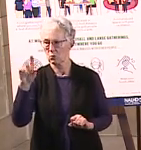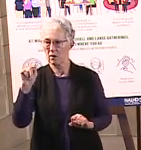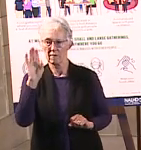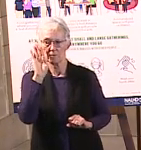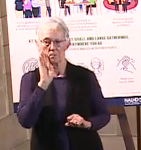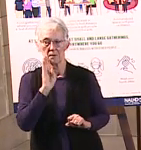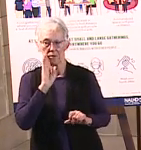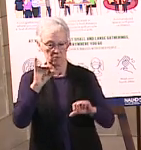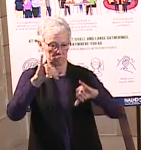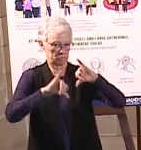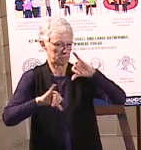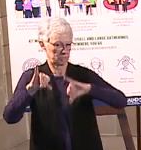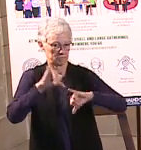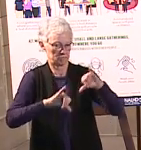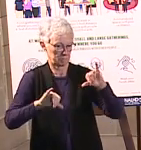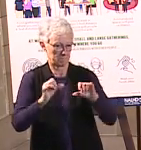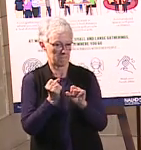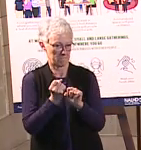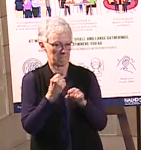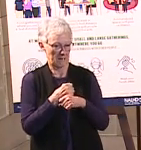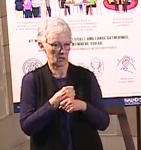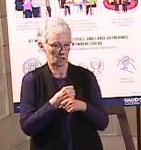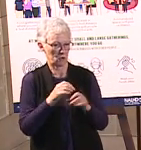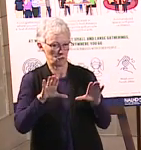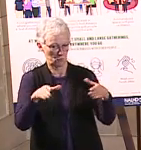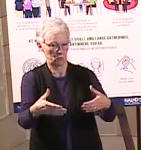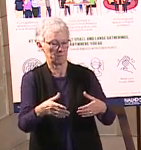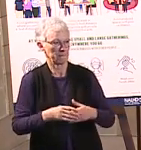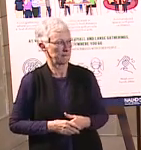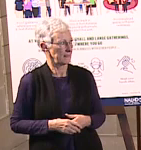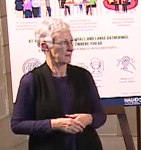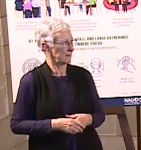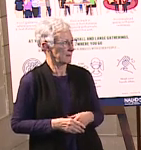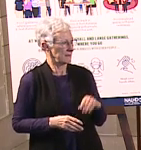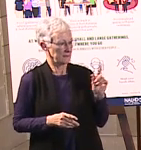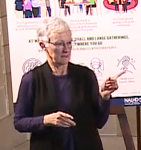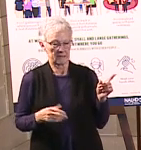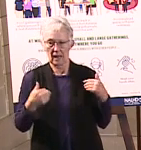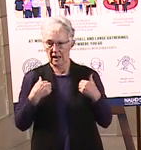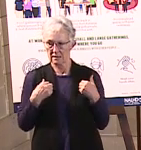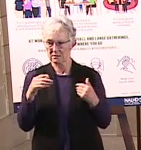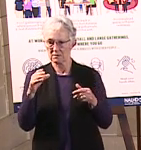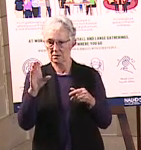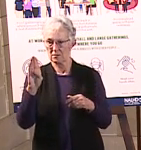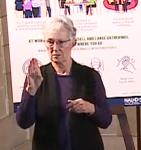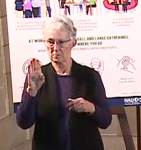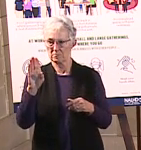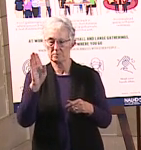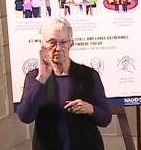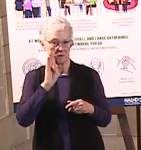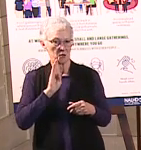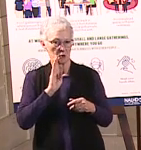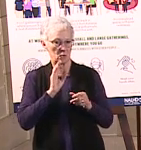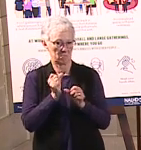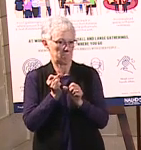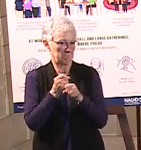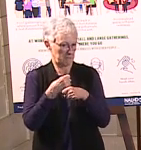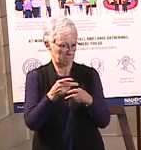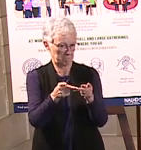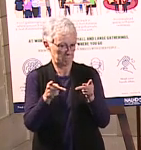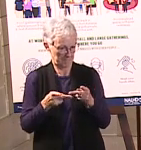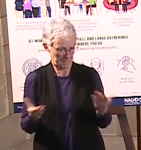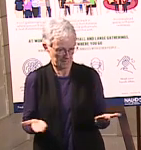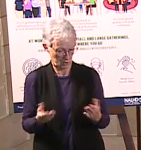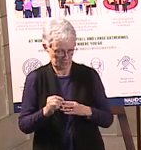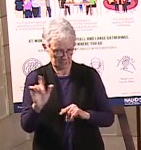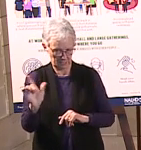Empyrean Brewery here in Lincoln. And he is going to talk a little bit about just what else can we do to be able to help support